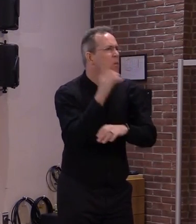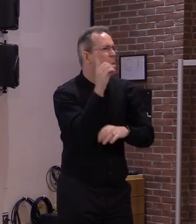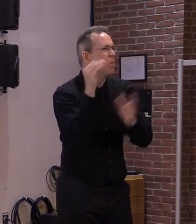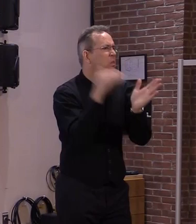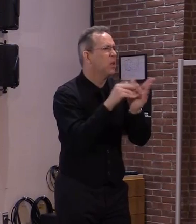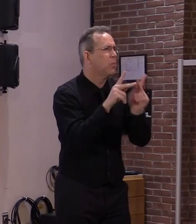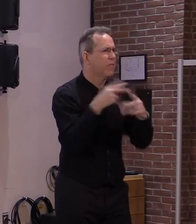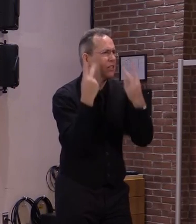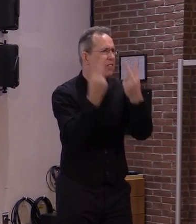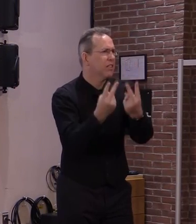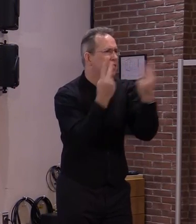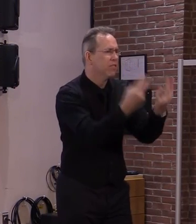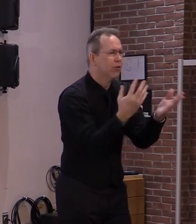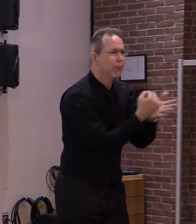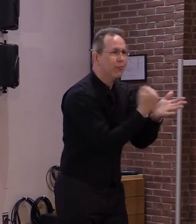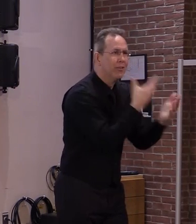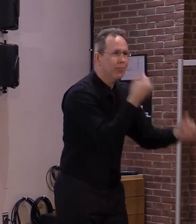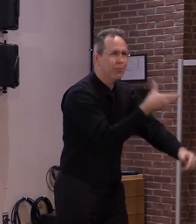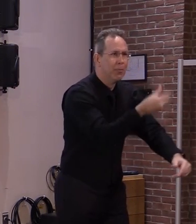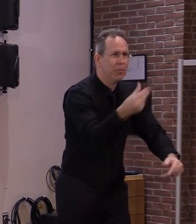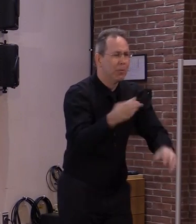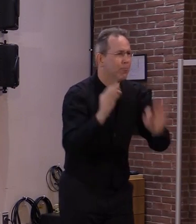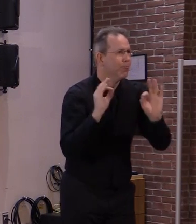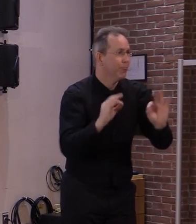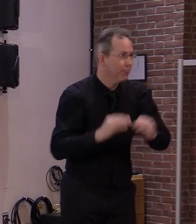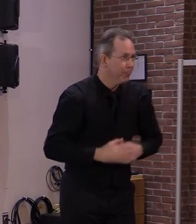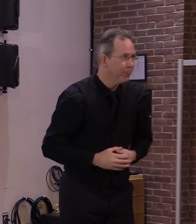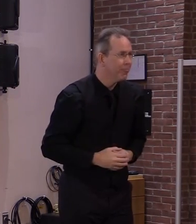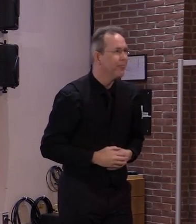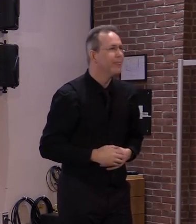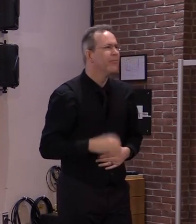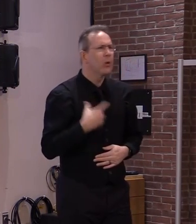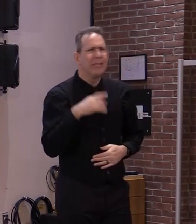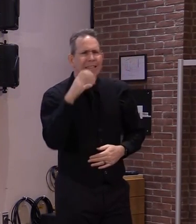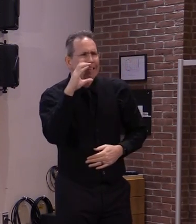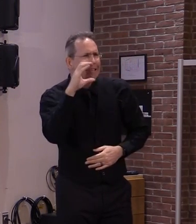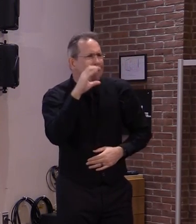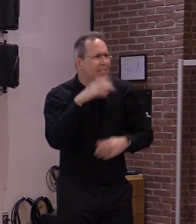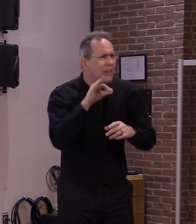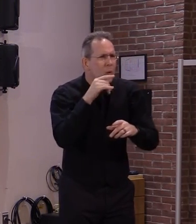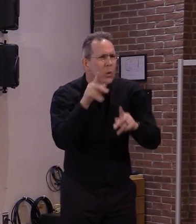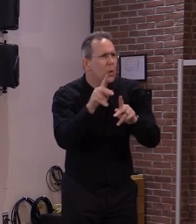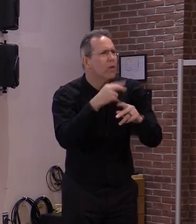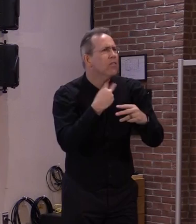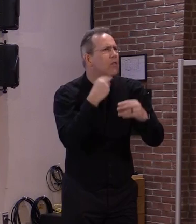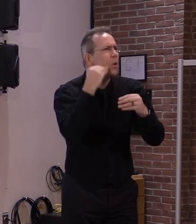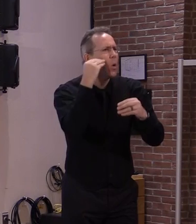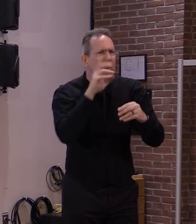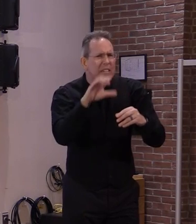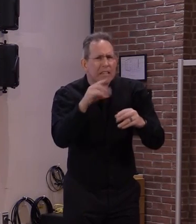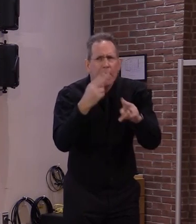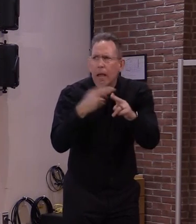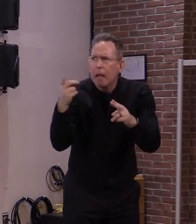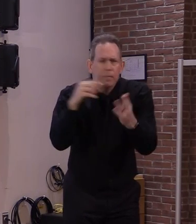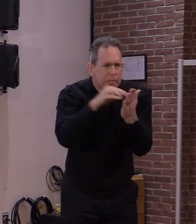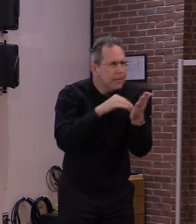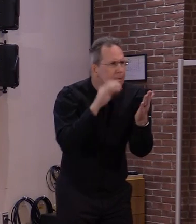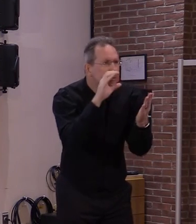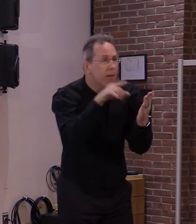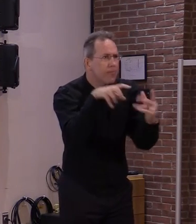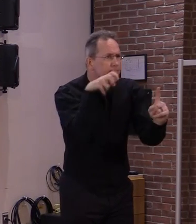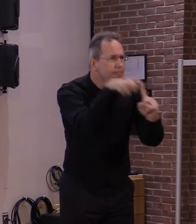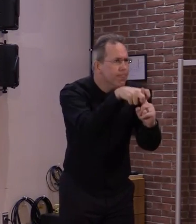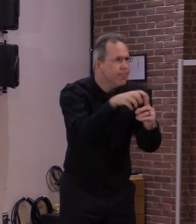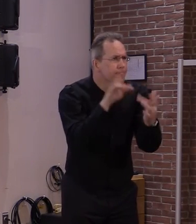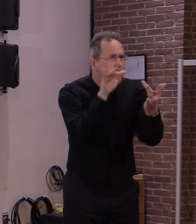who do not receive home health services. We anticipate having our call center ready to